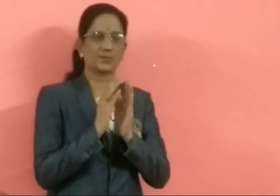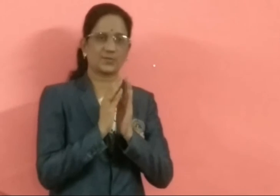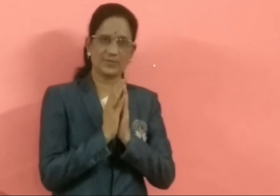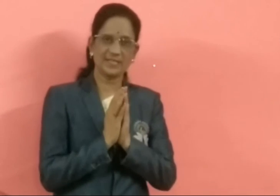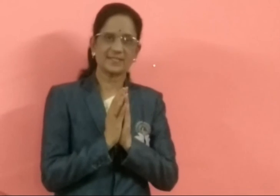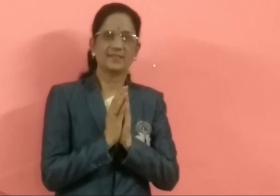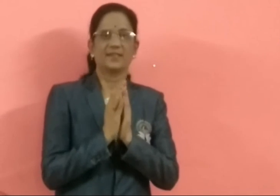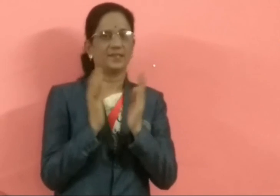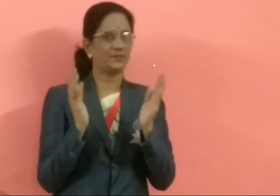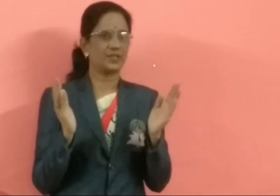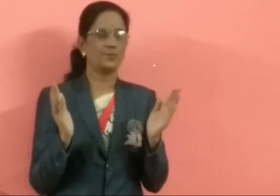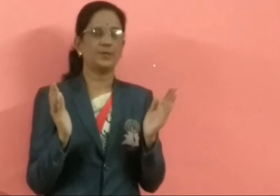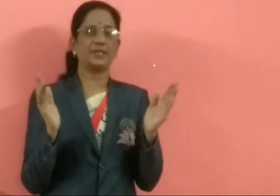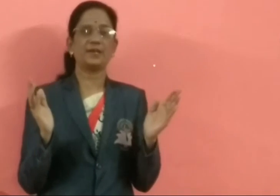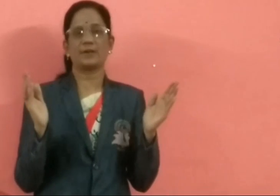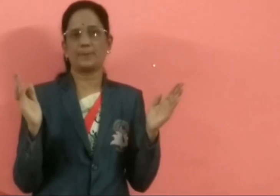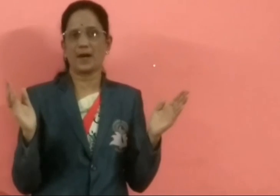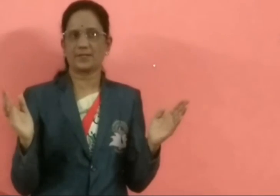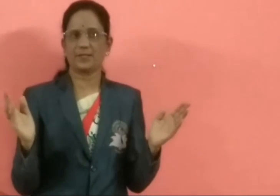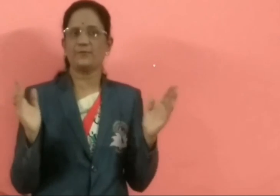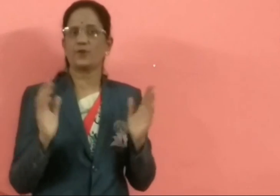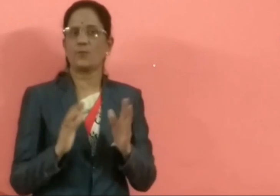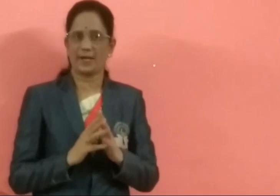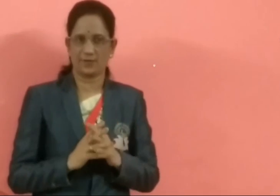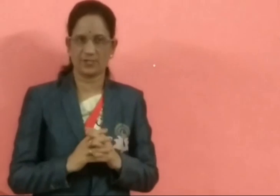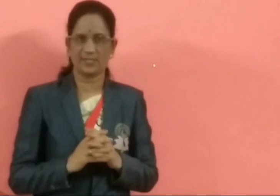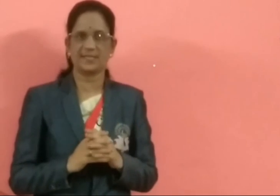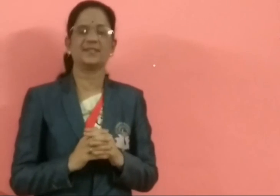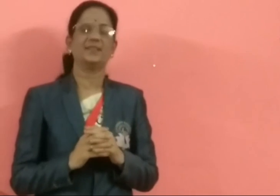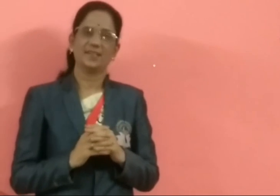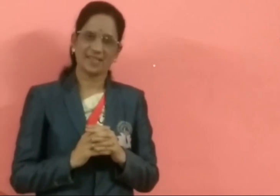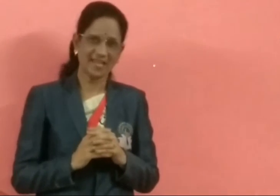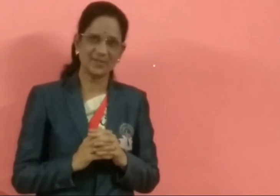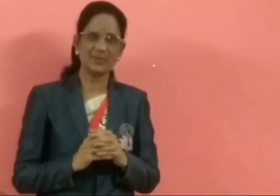students, here we completed our part 3rd from hydrogen lesson. Thank you.